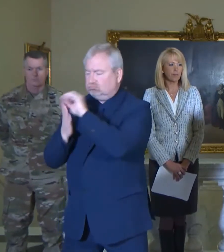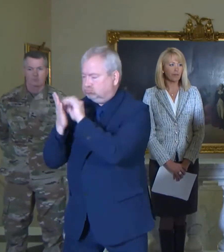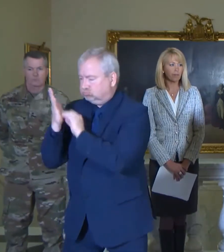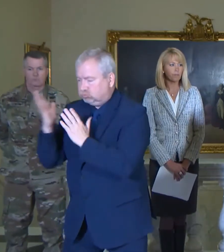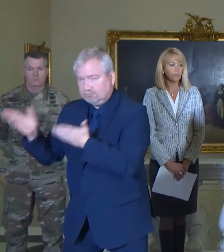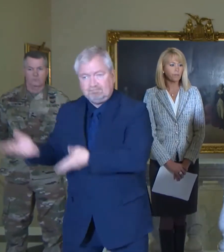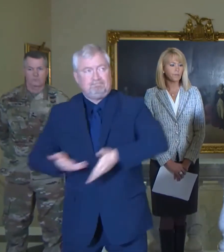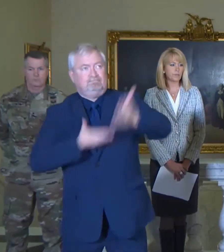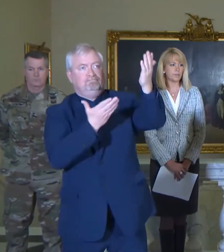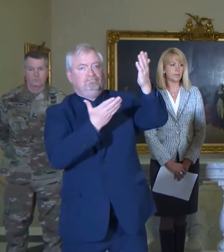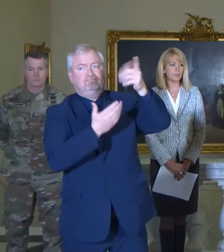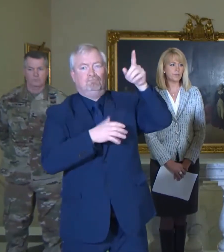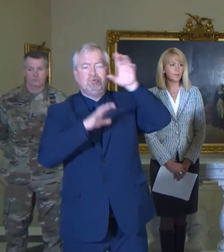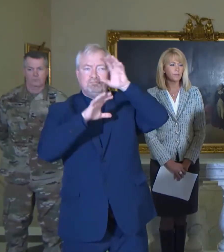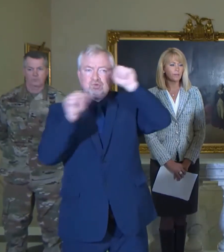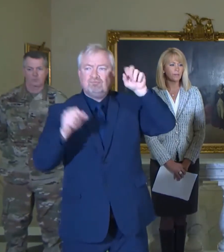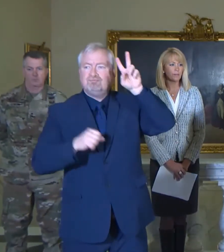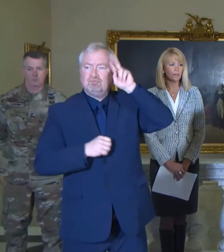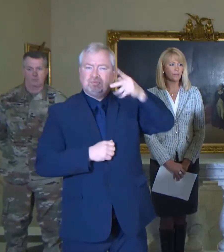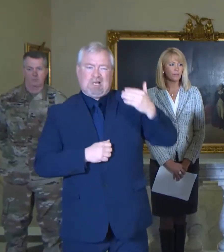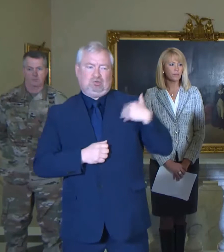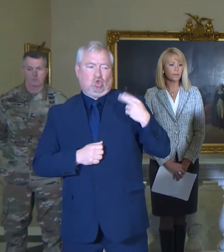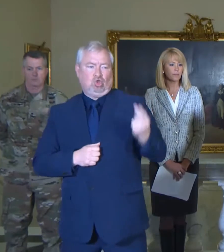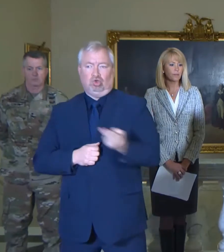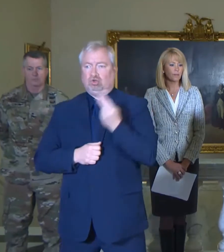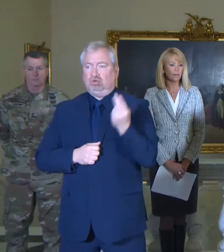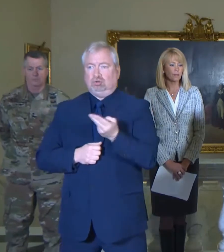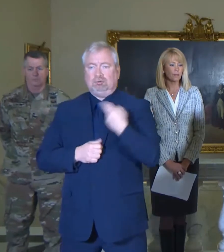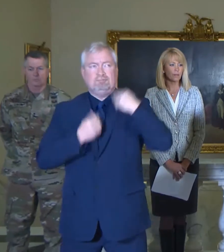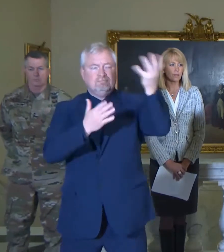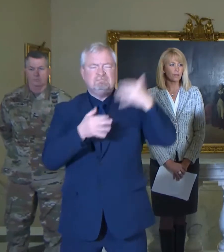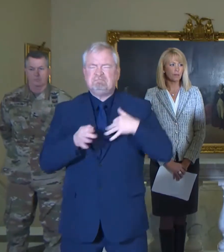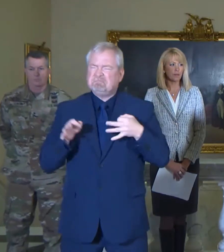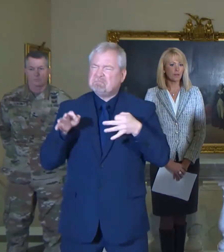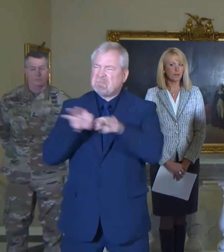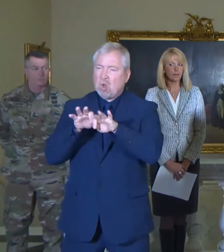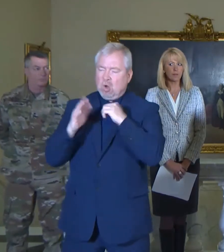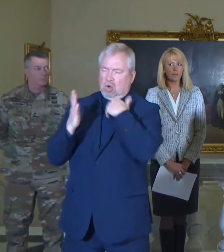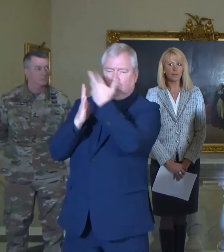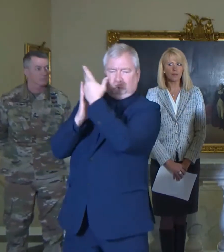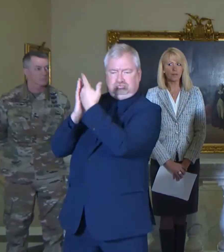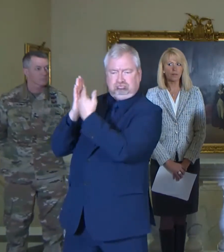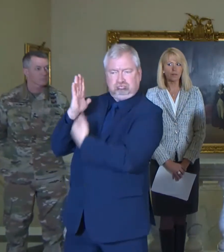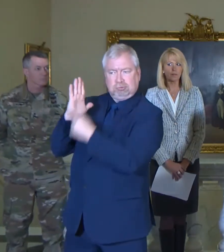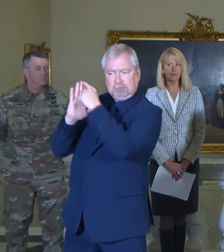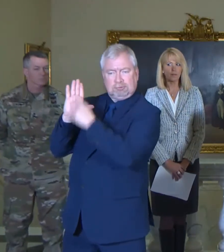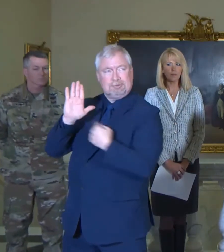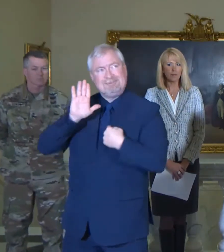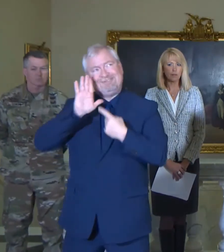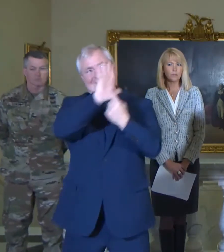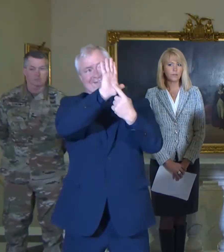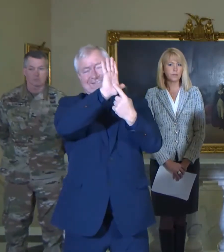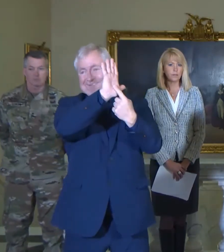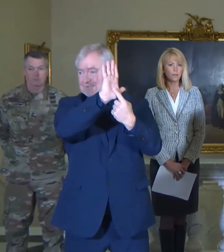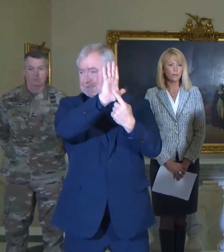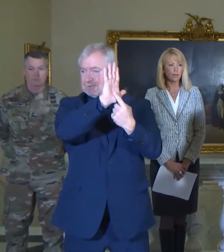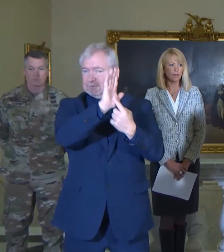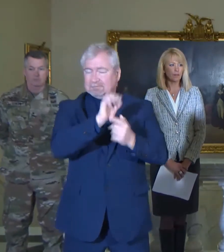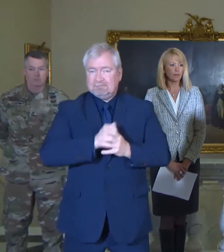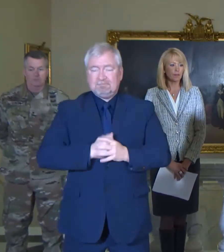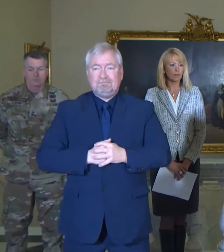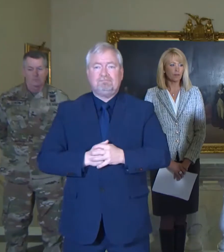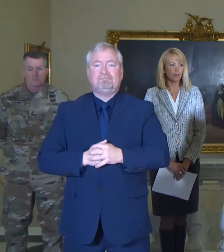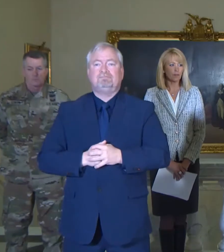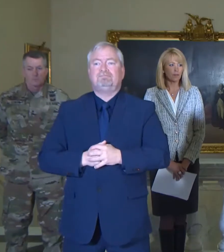Thursday based on all of the important priorities of the governors. While we've